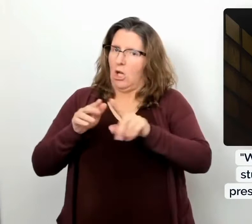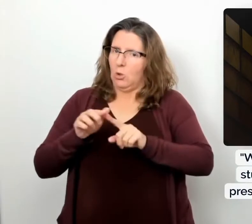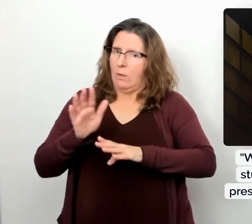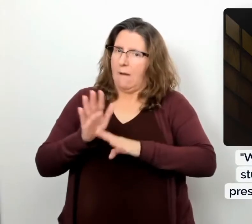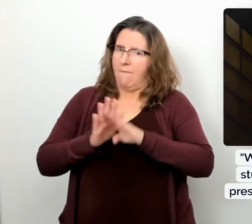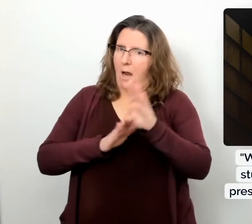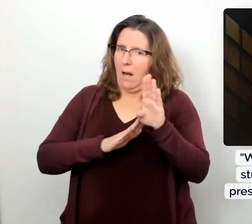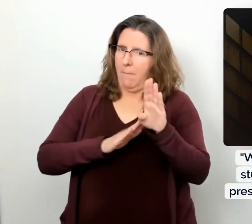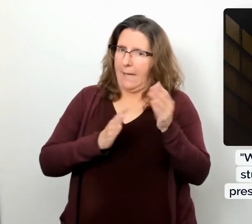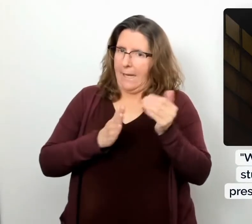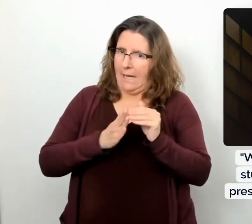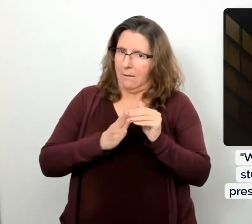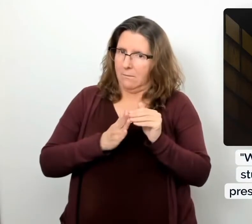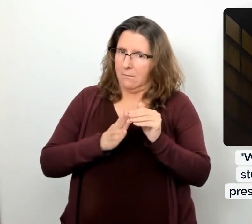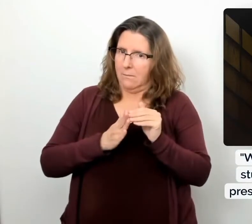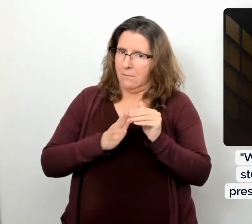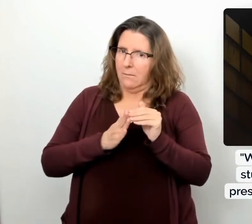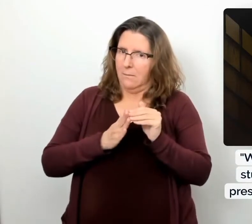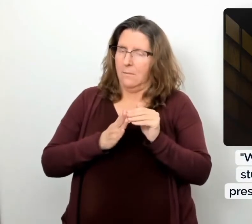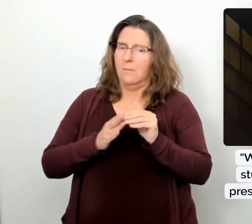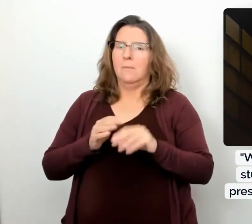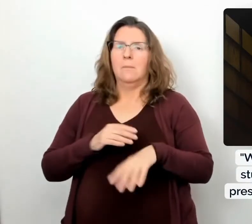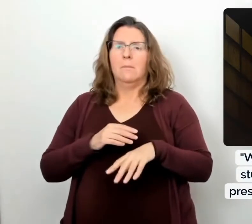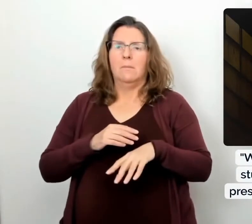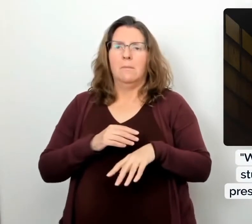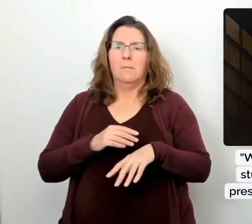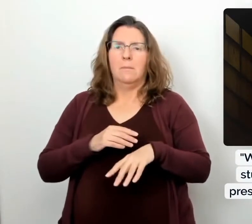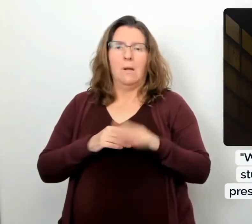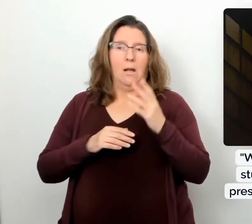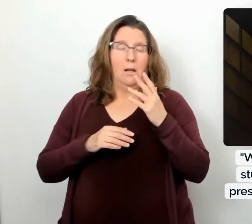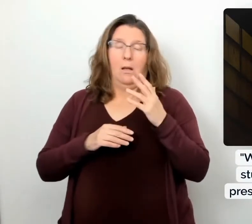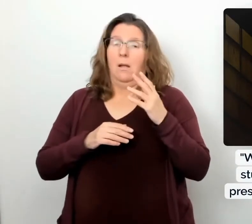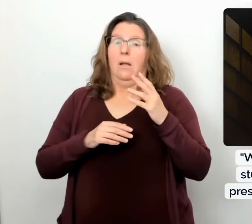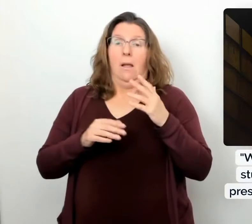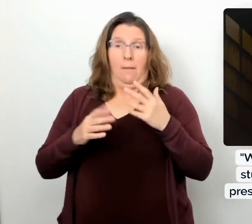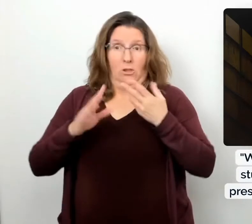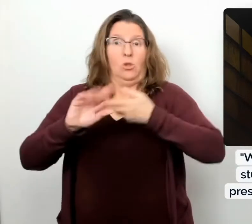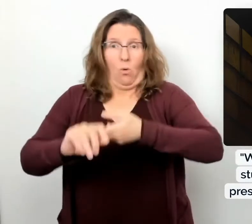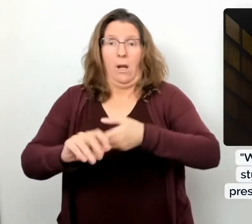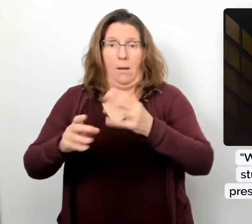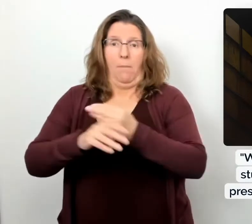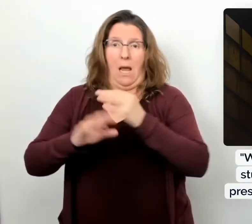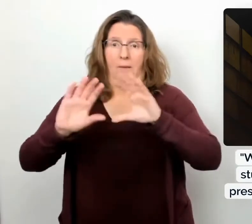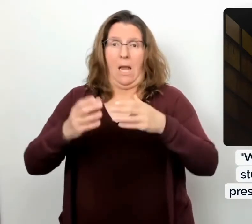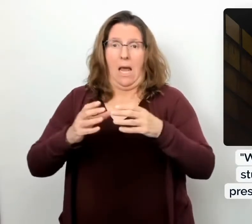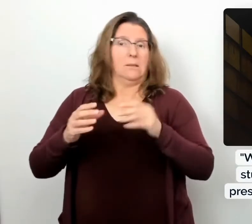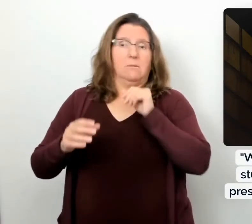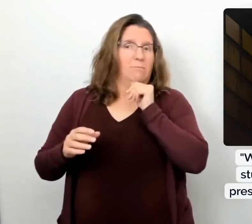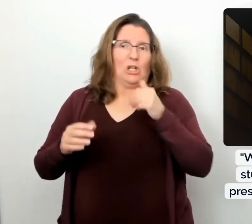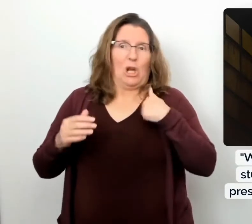was language deprived. We had to start getting those language neurons stimulated, at which point he went back to the mainstream math class. You